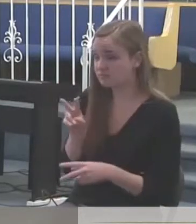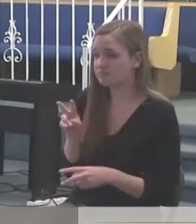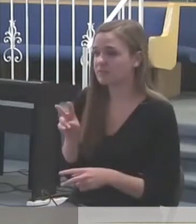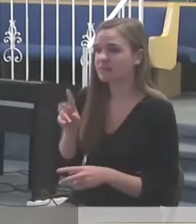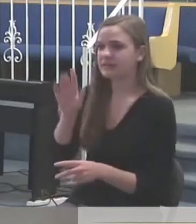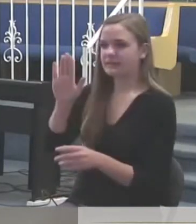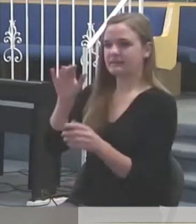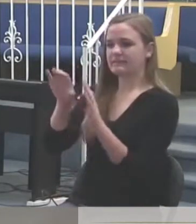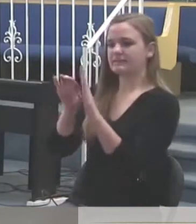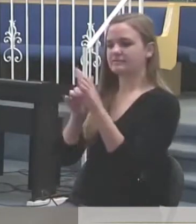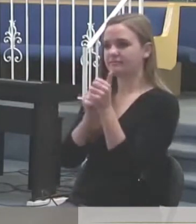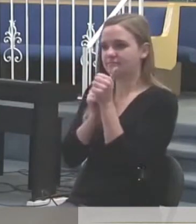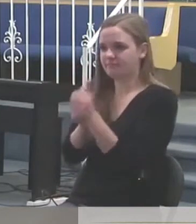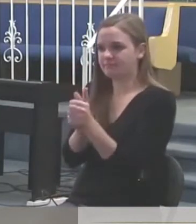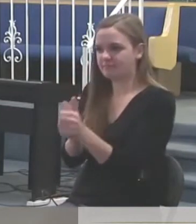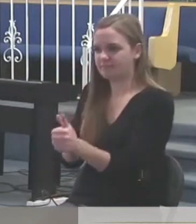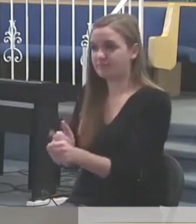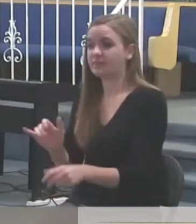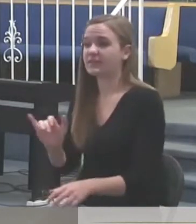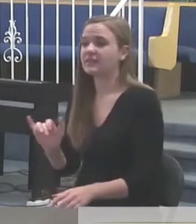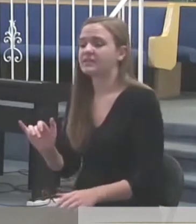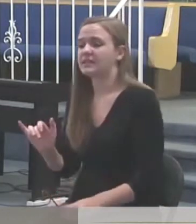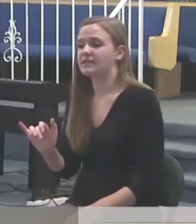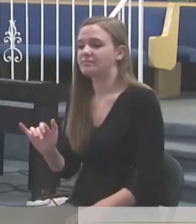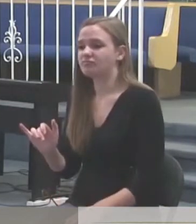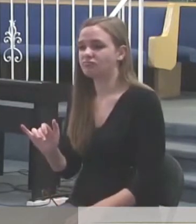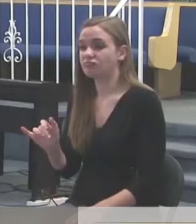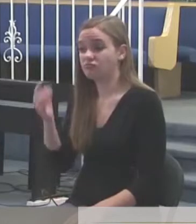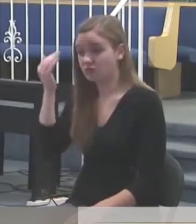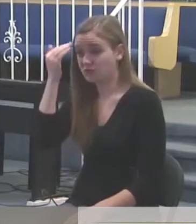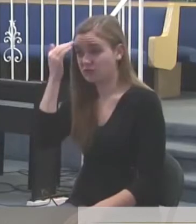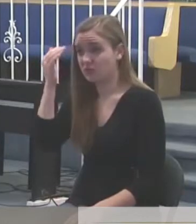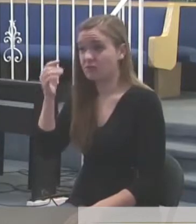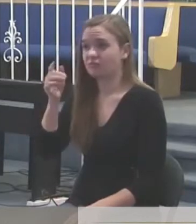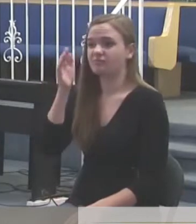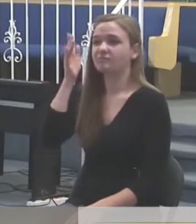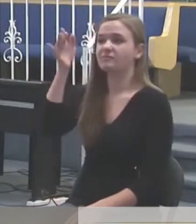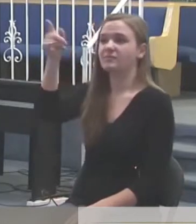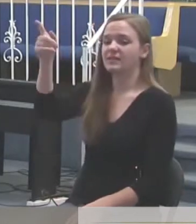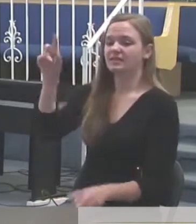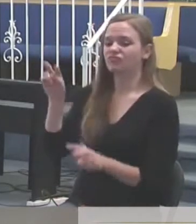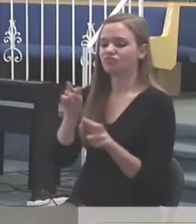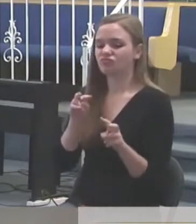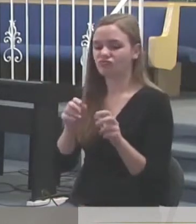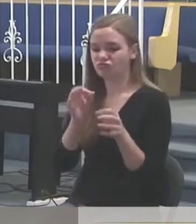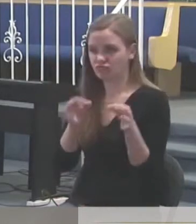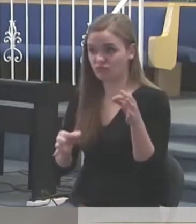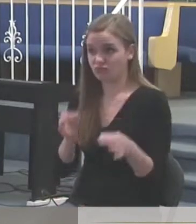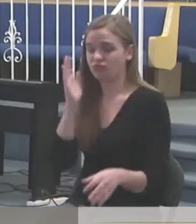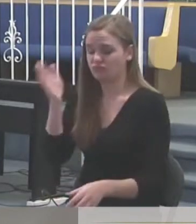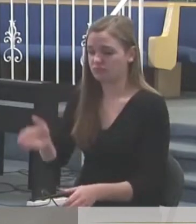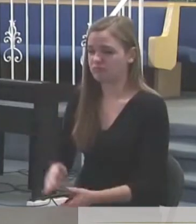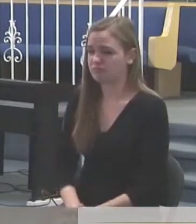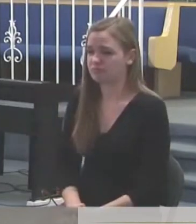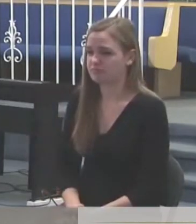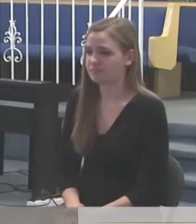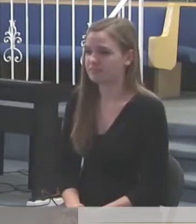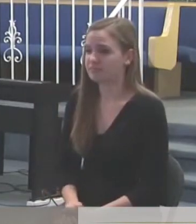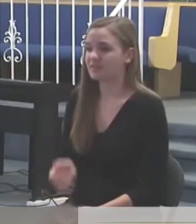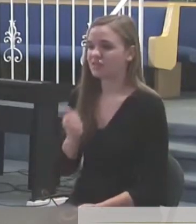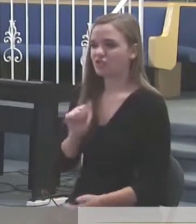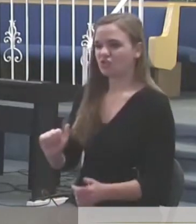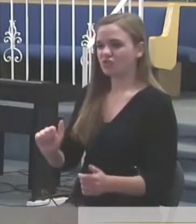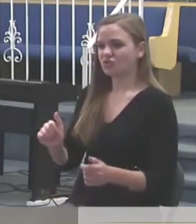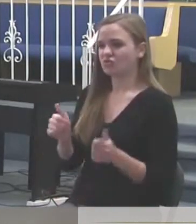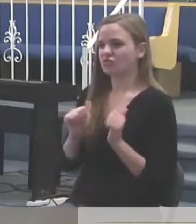Right. And be aware that he's going to judge everything. Yeah. Sometimes we will try to hide stuff from our own